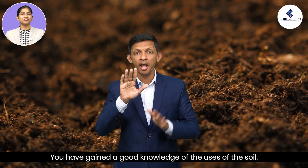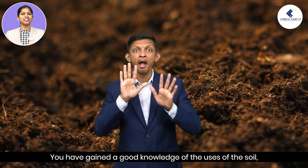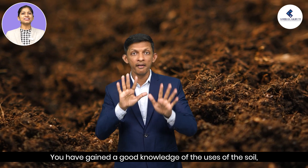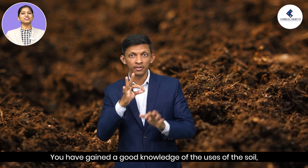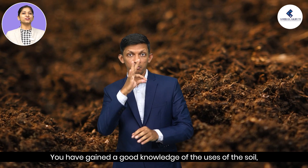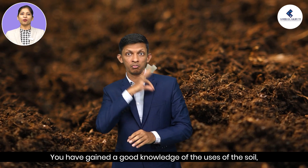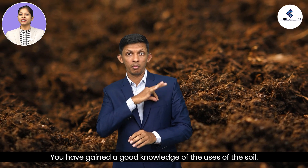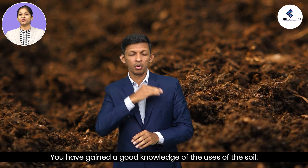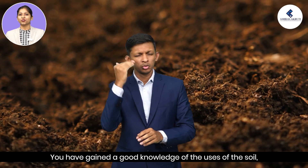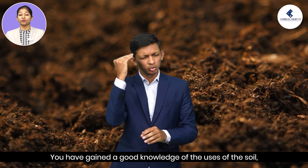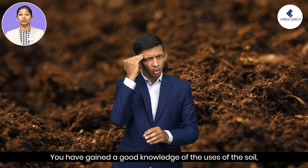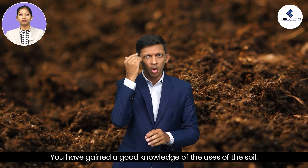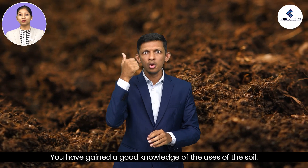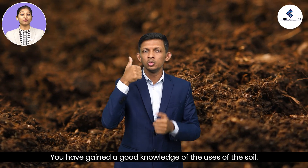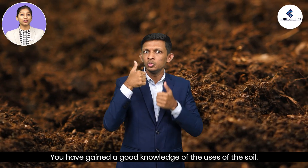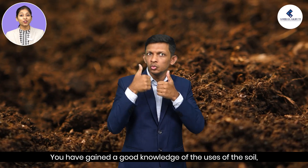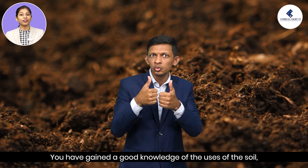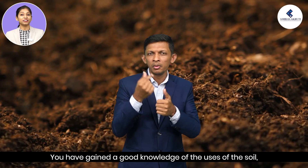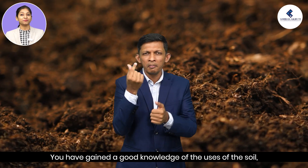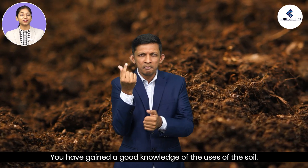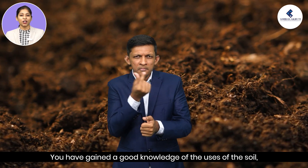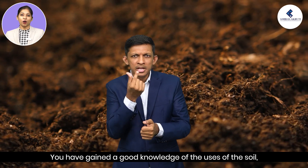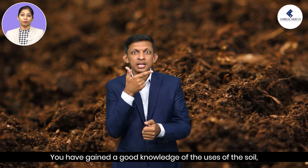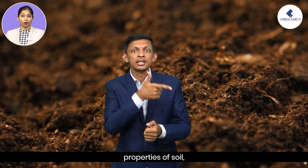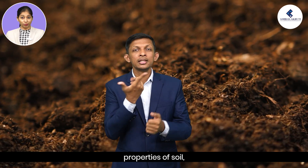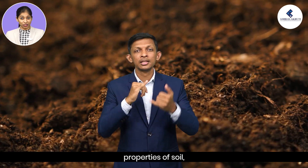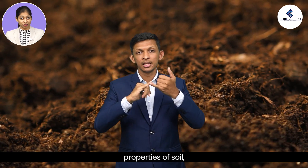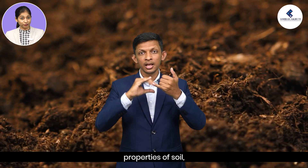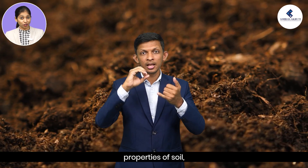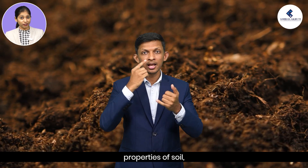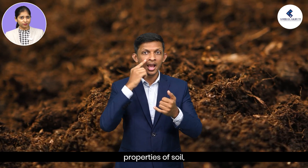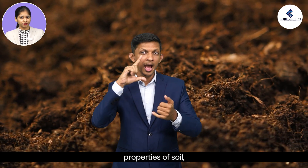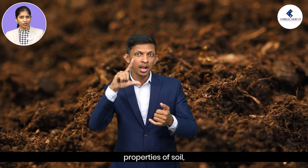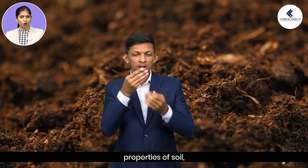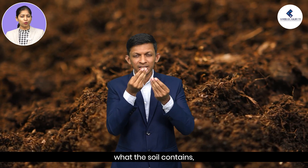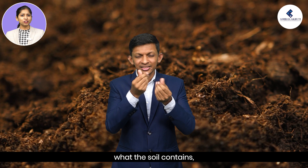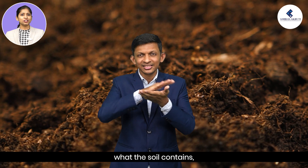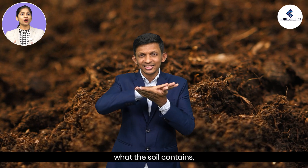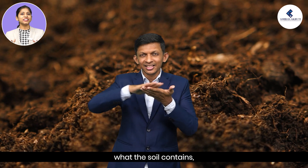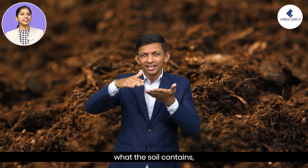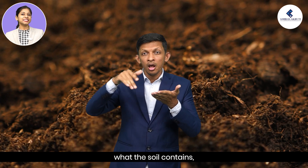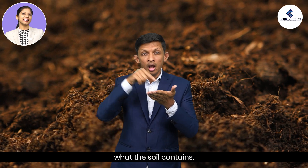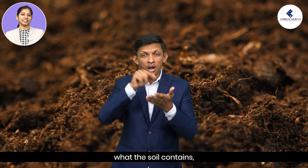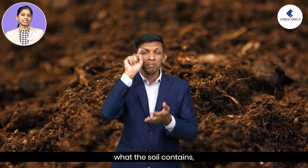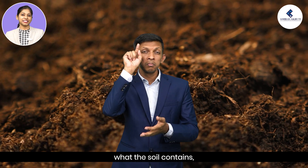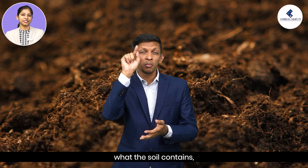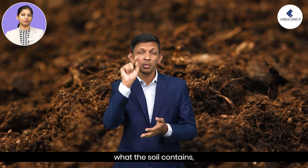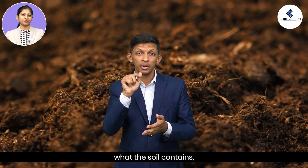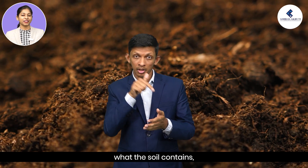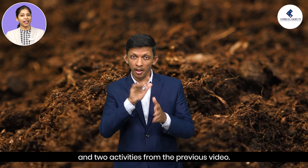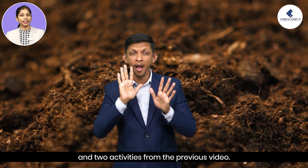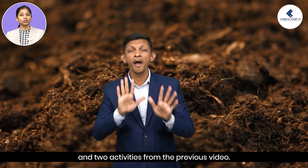You have gained a good knowledge of the uses of the soil, properties of soil, what the soil